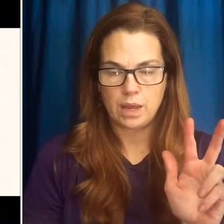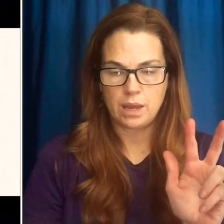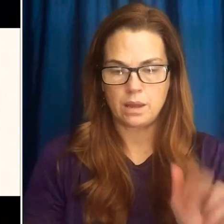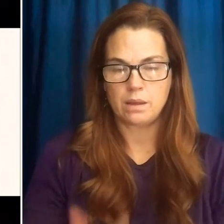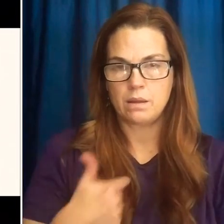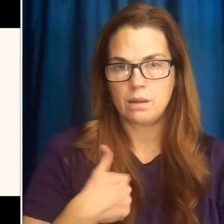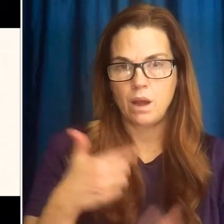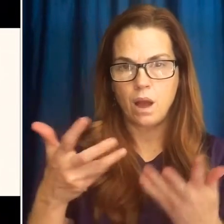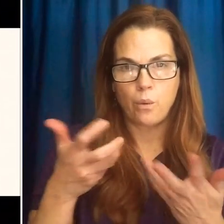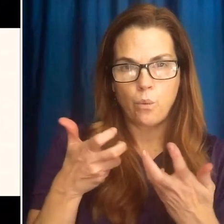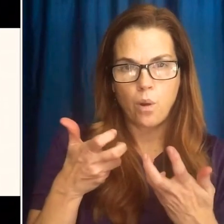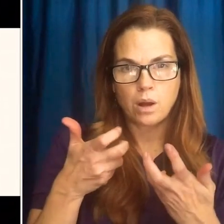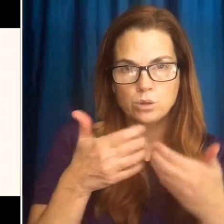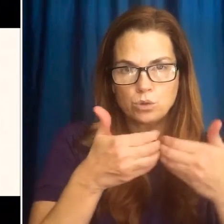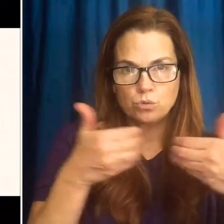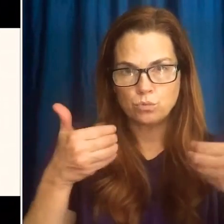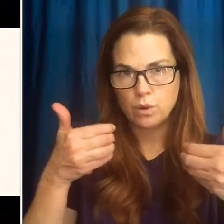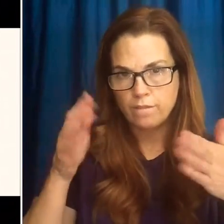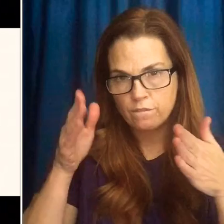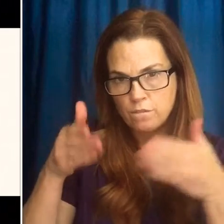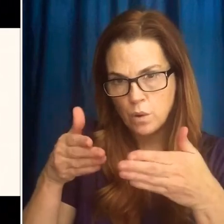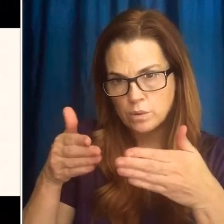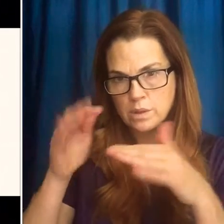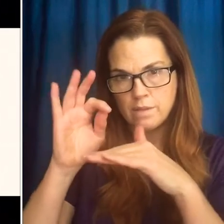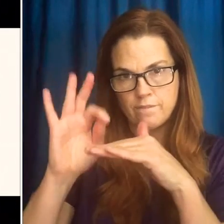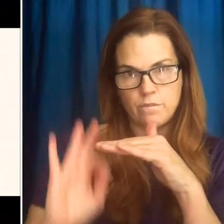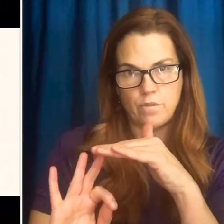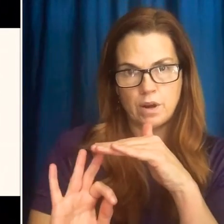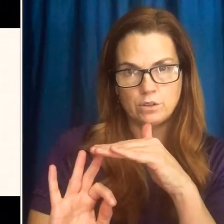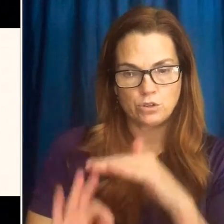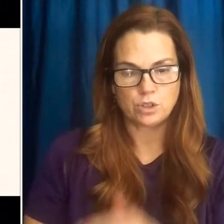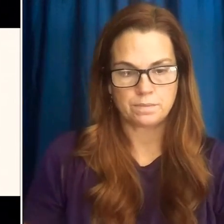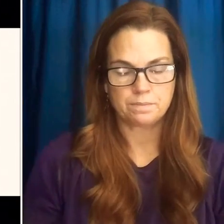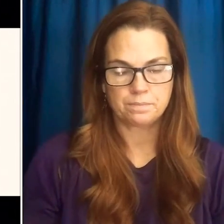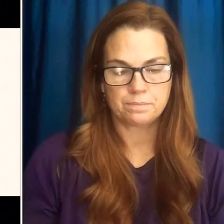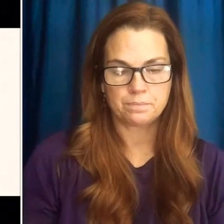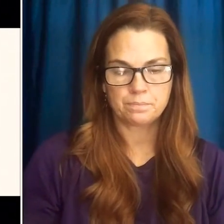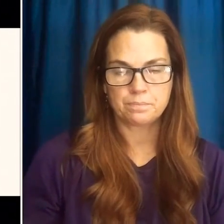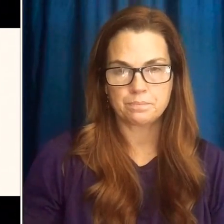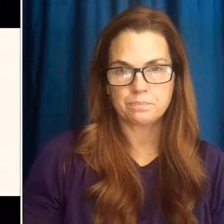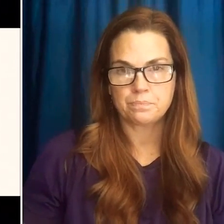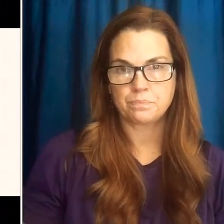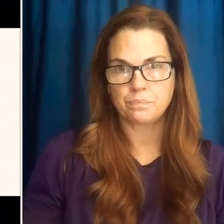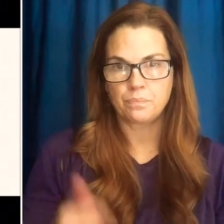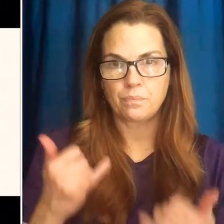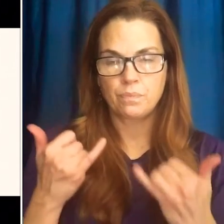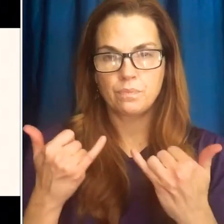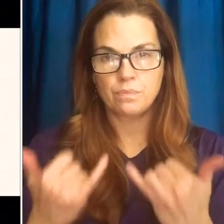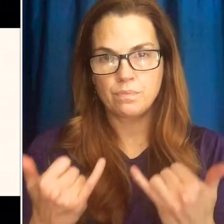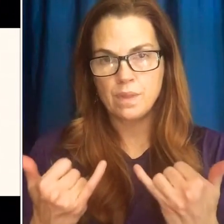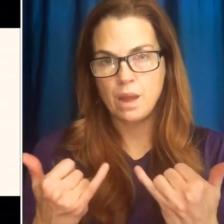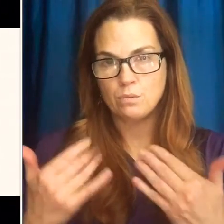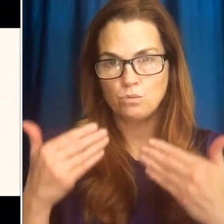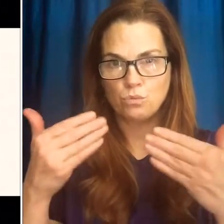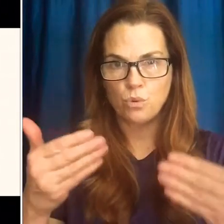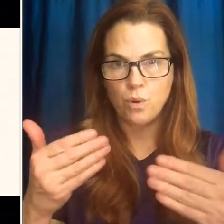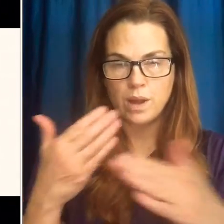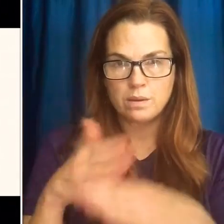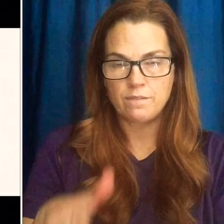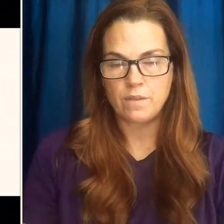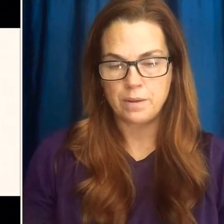the fraction as we've been showing all along. And when I divide this fraction, I